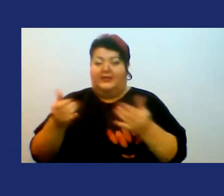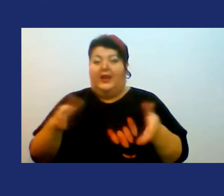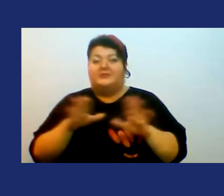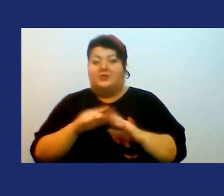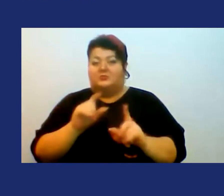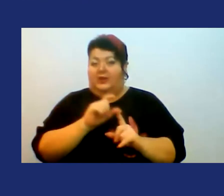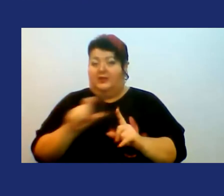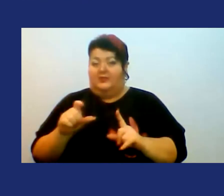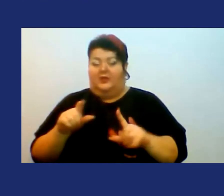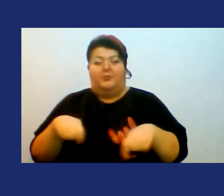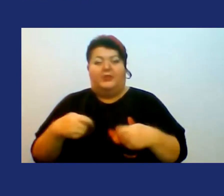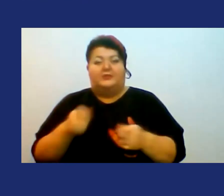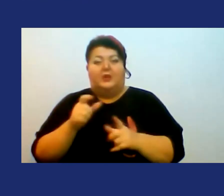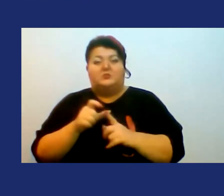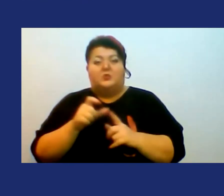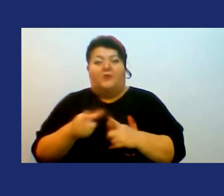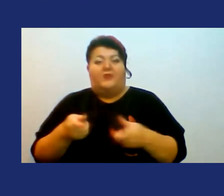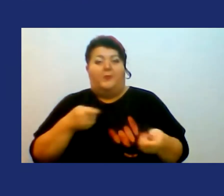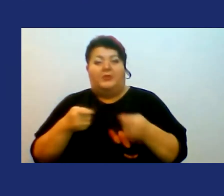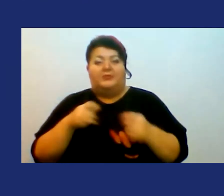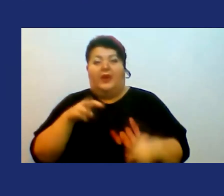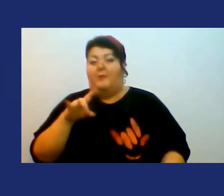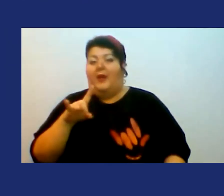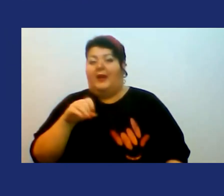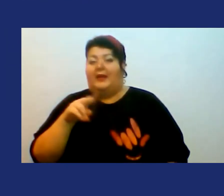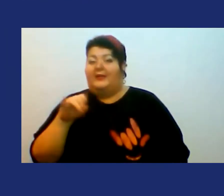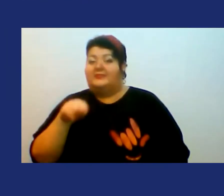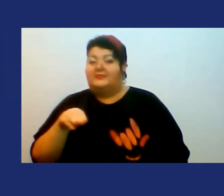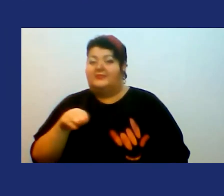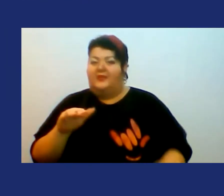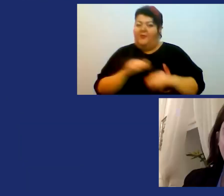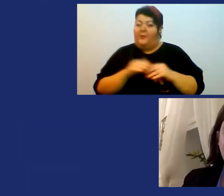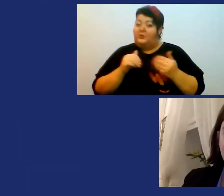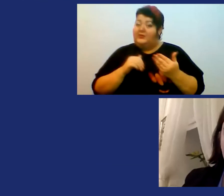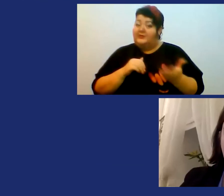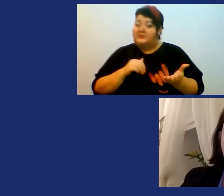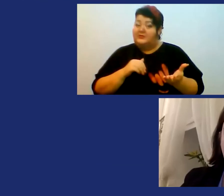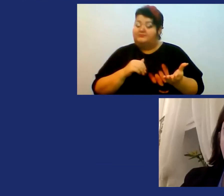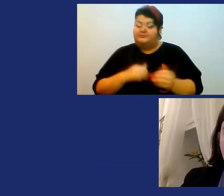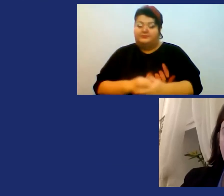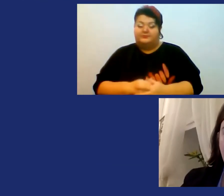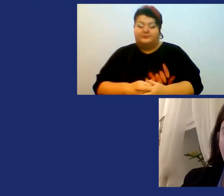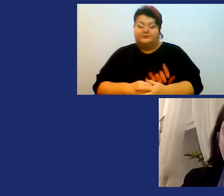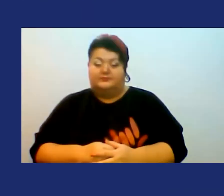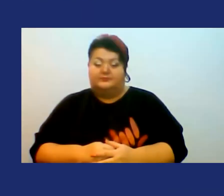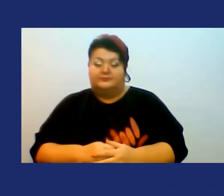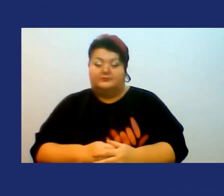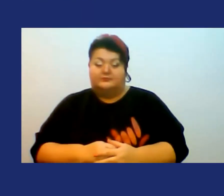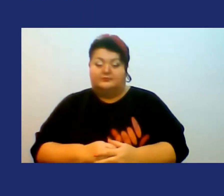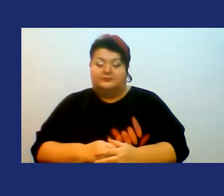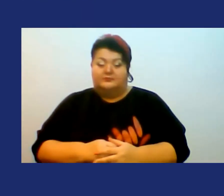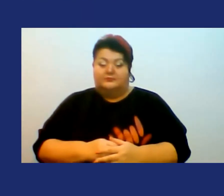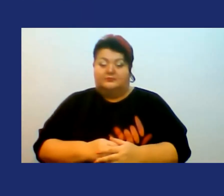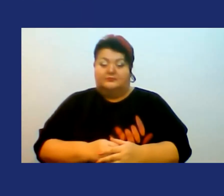watching closely the process of voting in the United States. And now I would like to give floor to Meredith for her